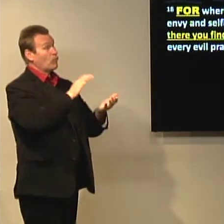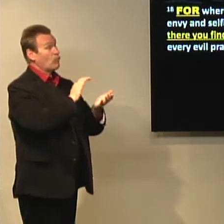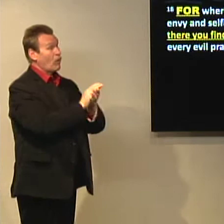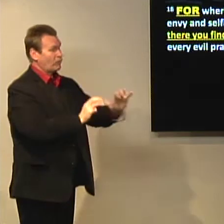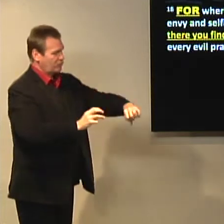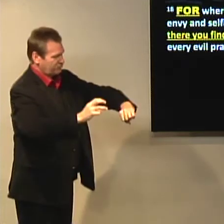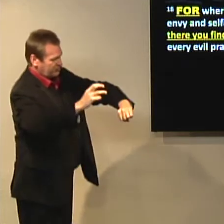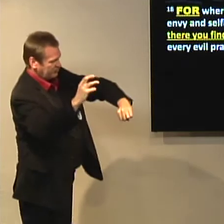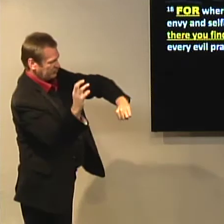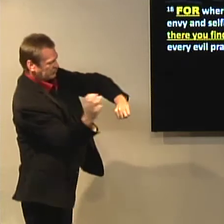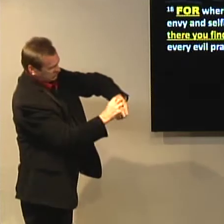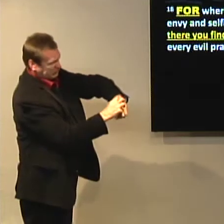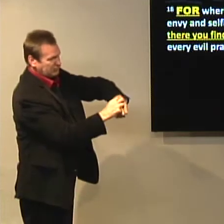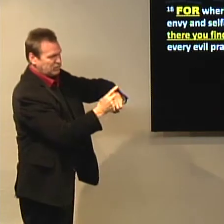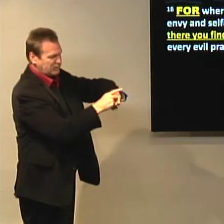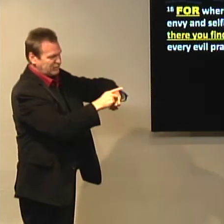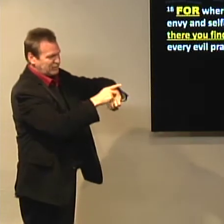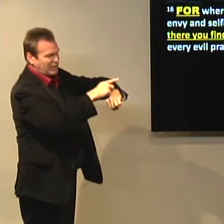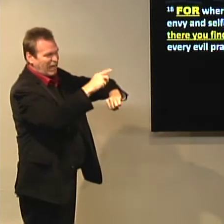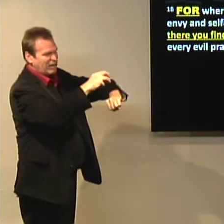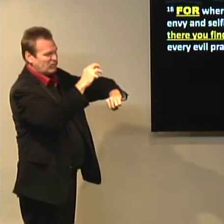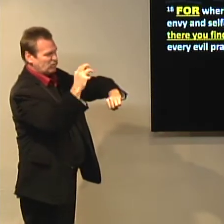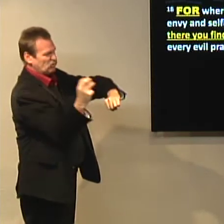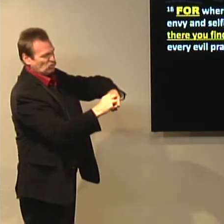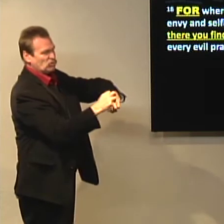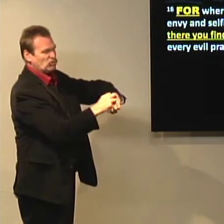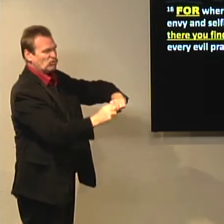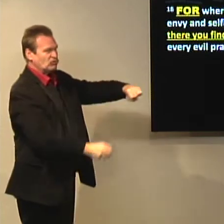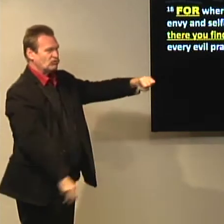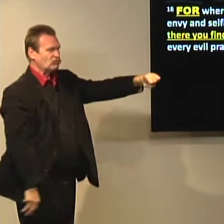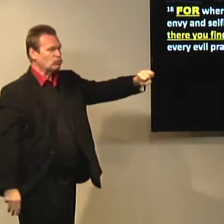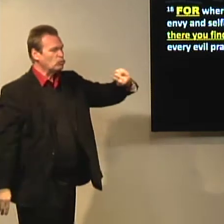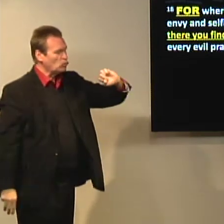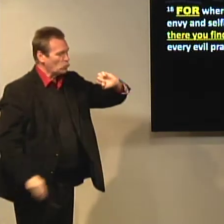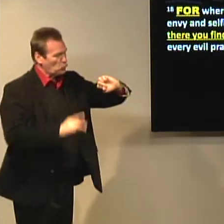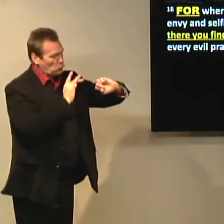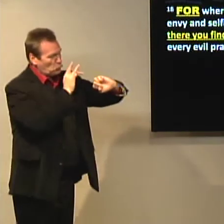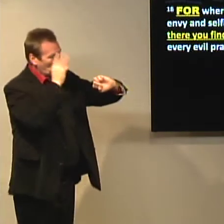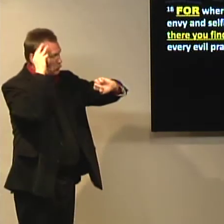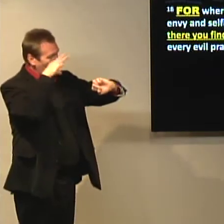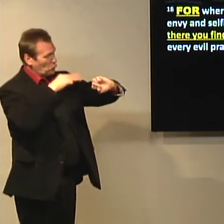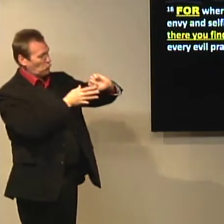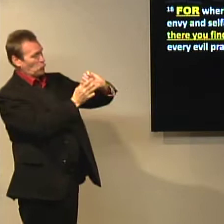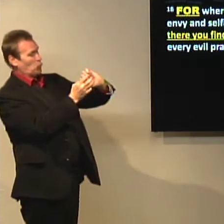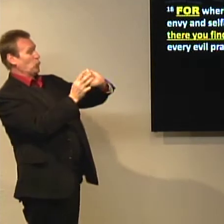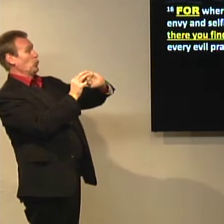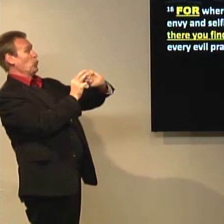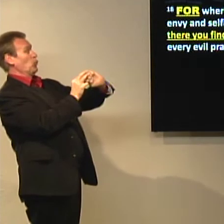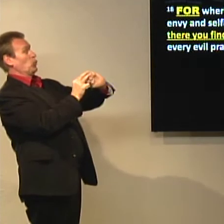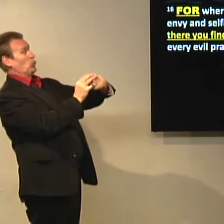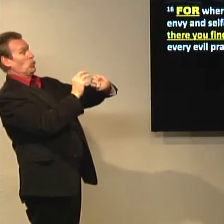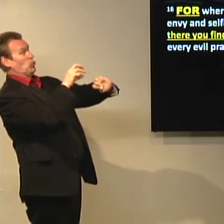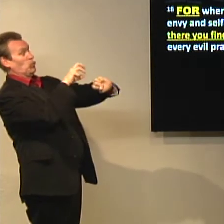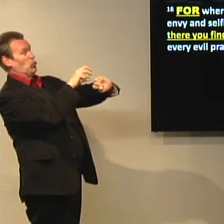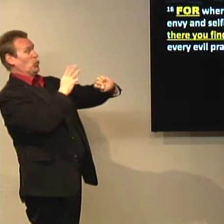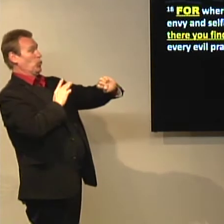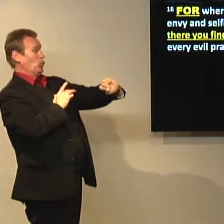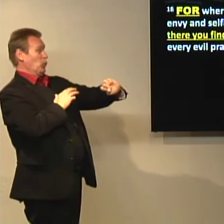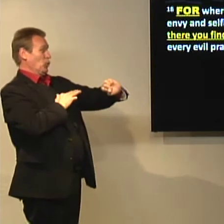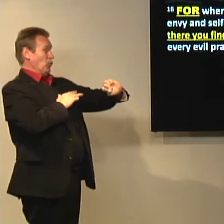You know, they give them a huge diamond ring, shiny and sparkly, practically takes your